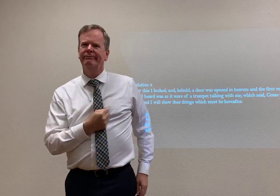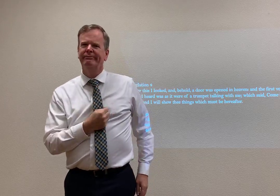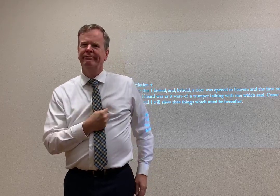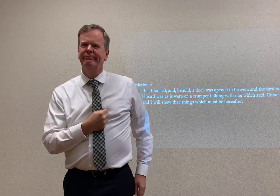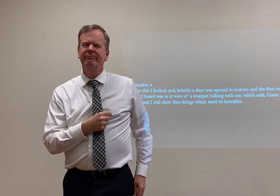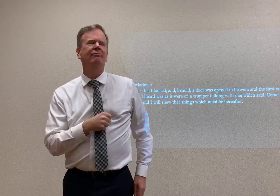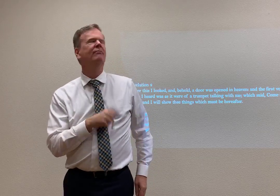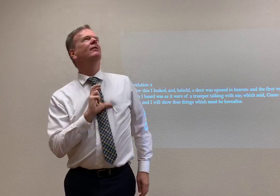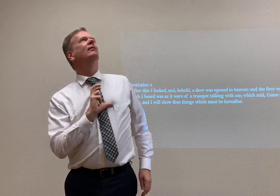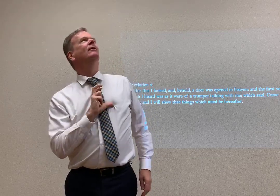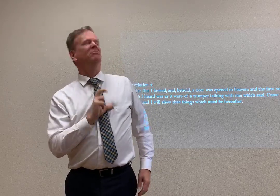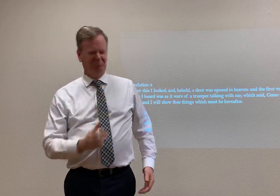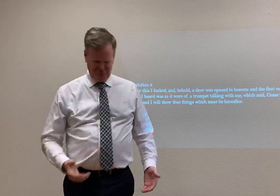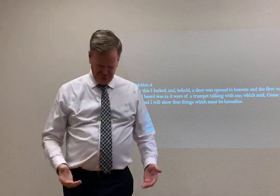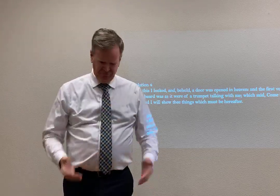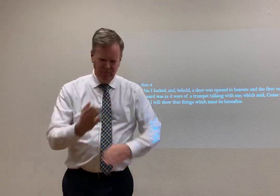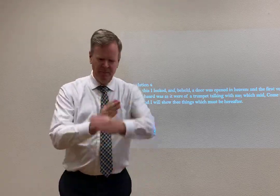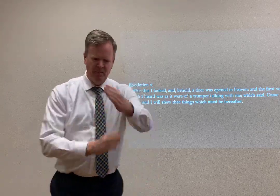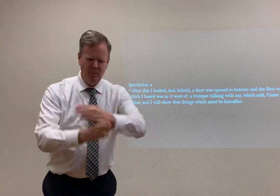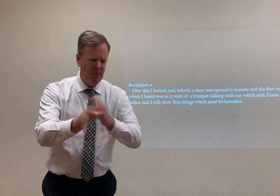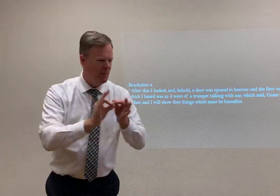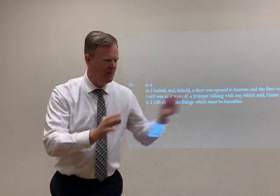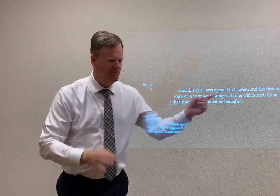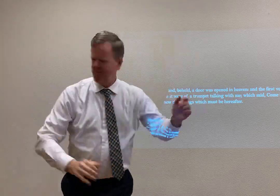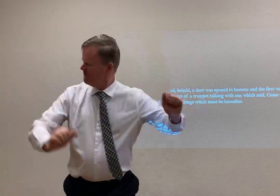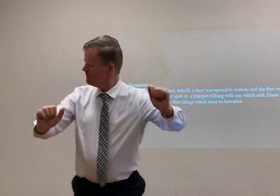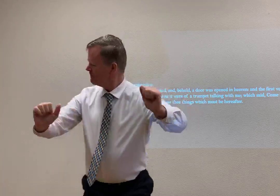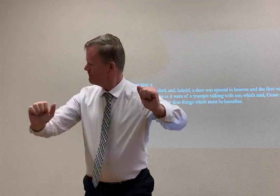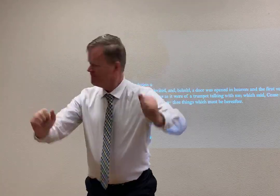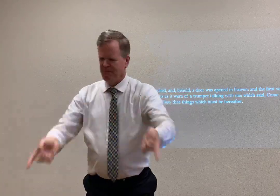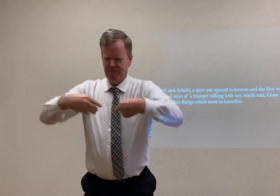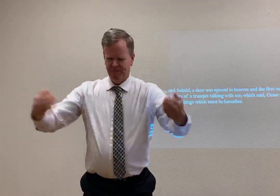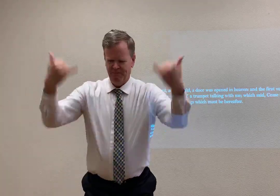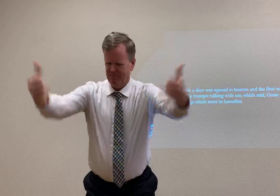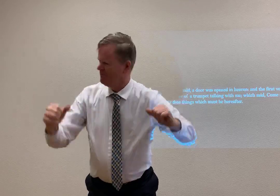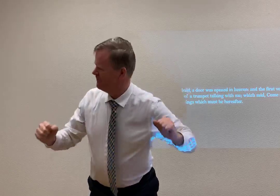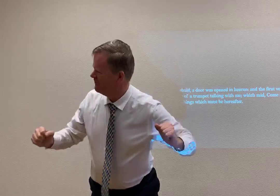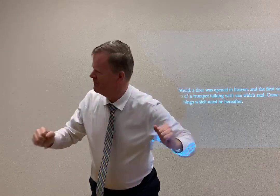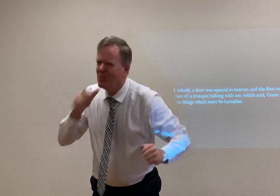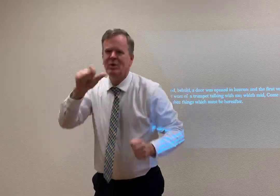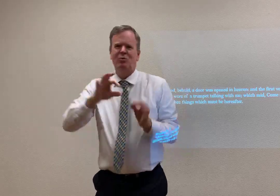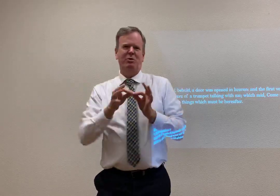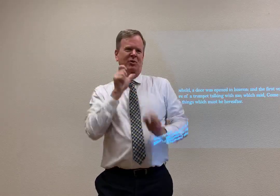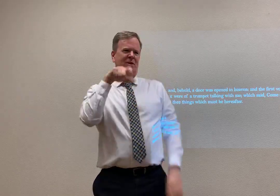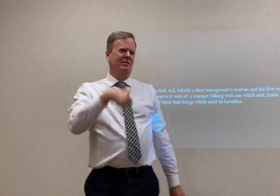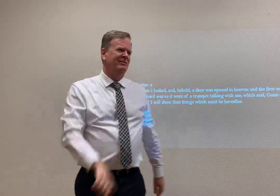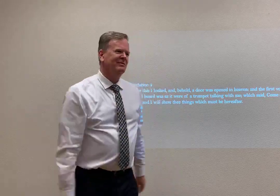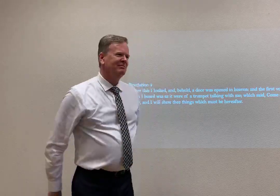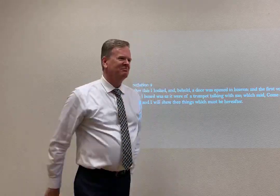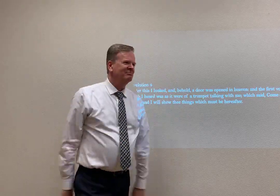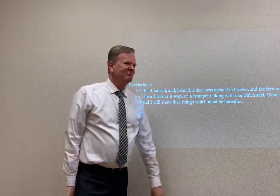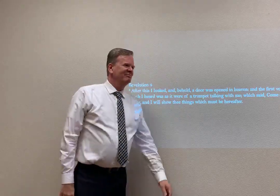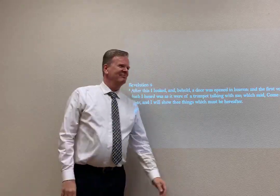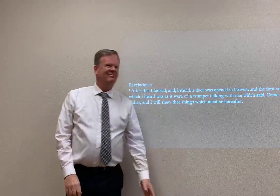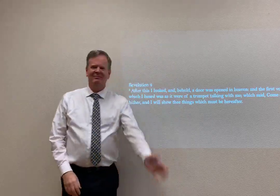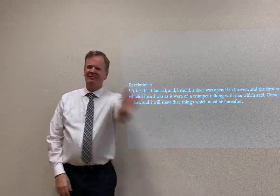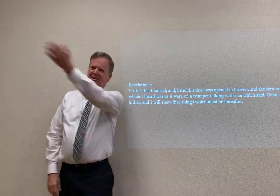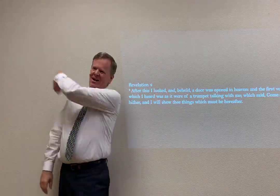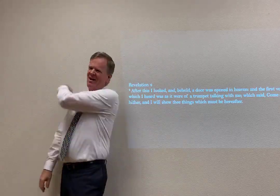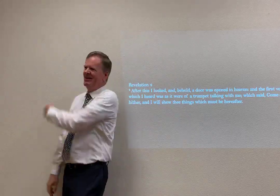For deaf people, well, what do I do? No, you can hear with your hearts. We don't need an interpreter to say, come up hither. We don't need the interpreter to do that